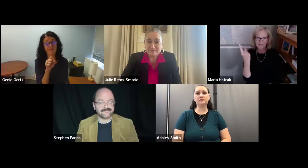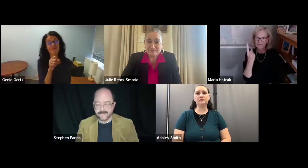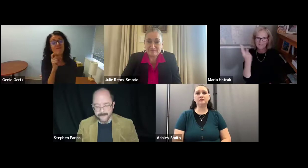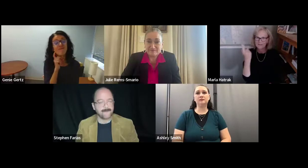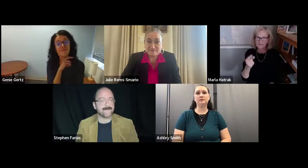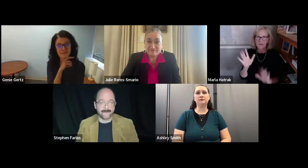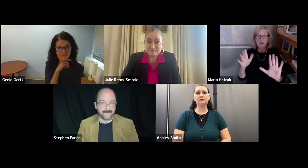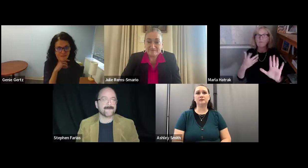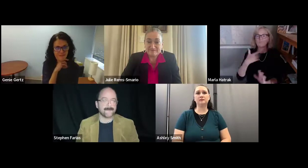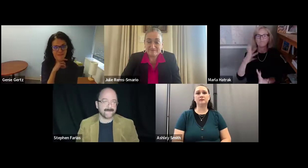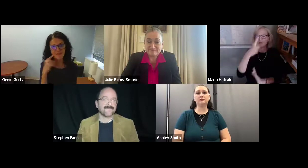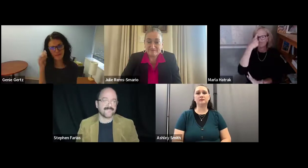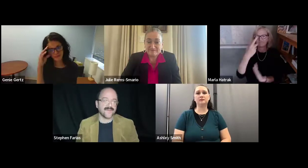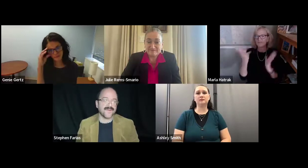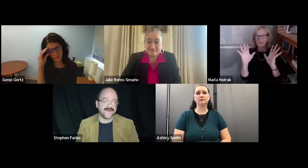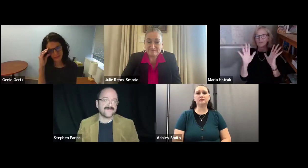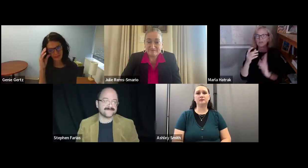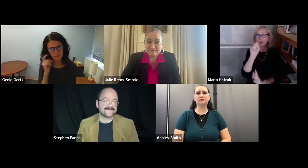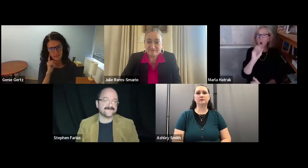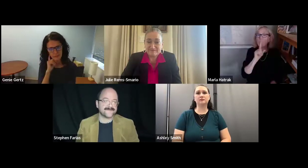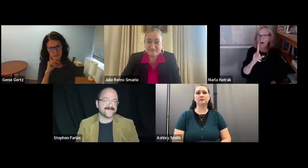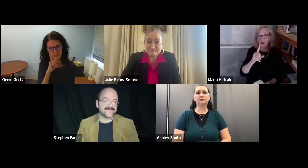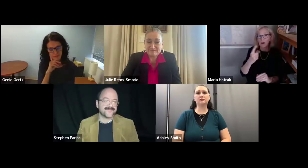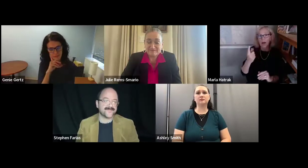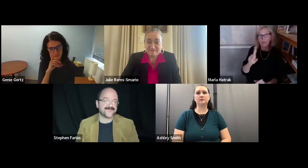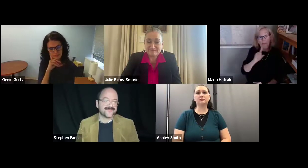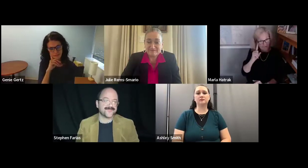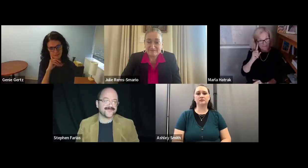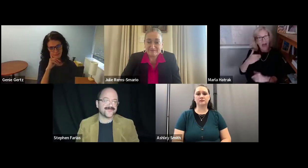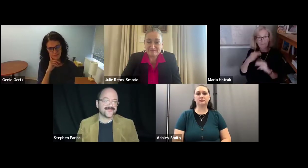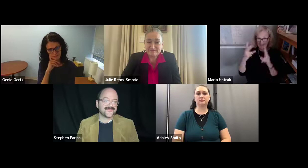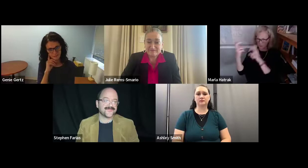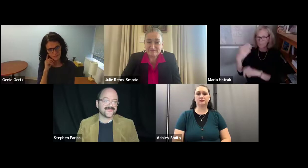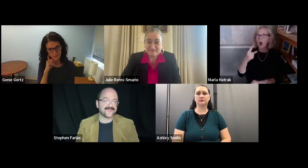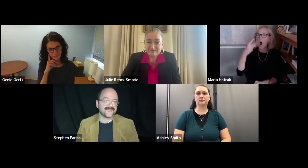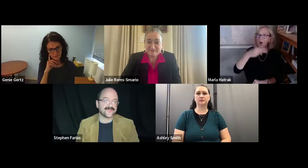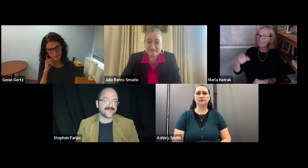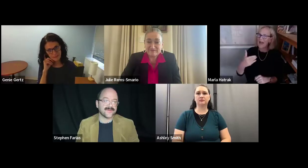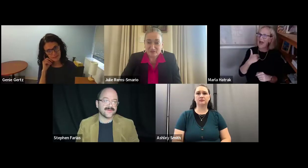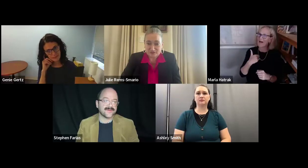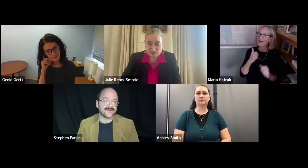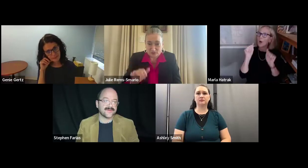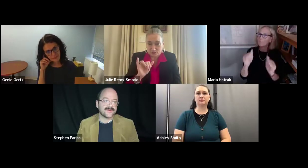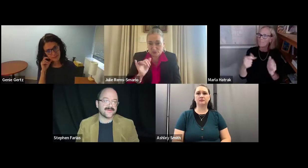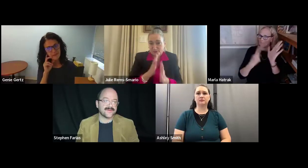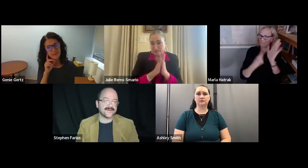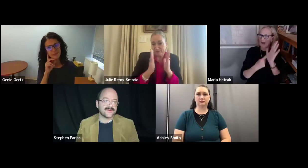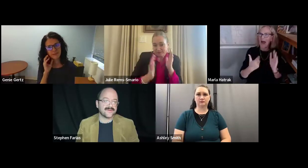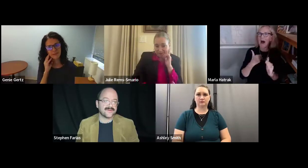education because he had access to ASL. So really what I realized is that, yes, there are issues, but I don't want to